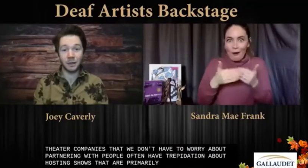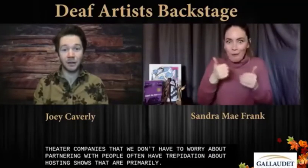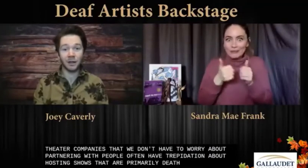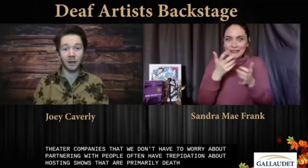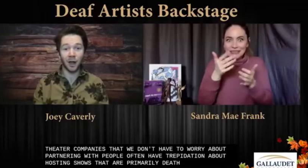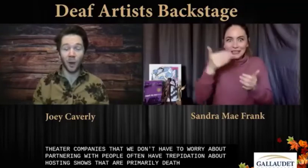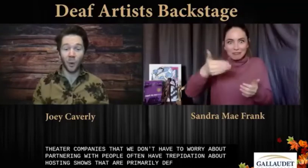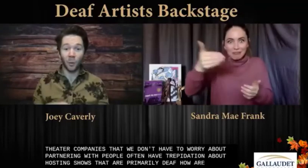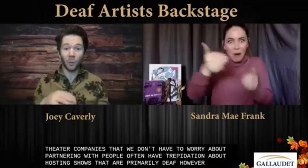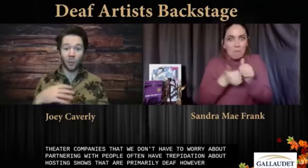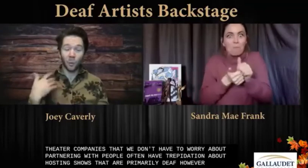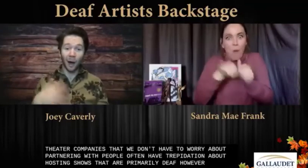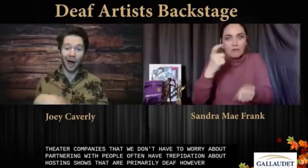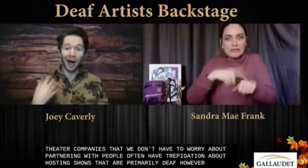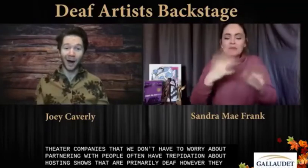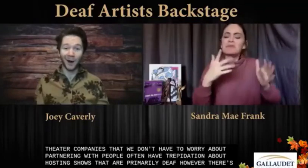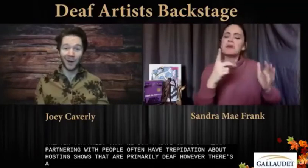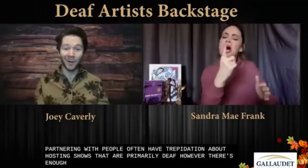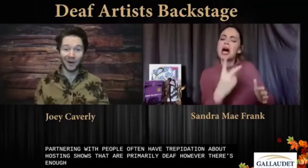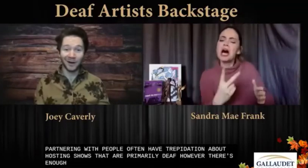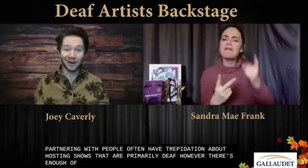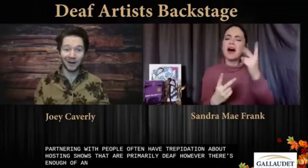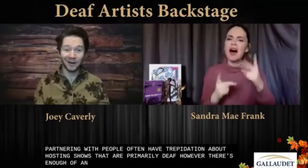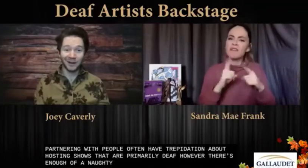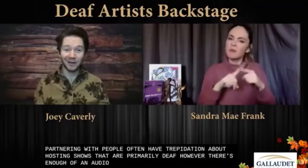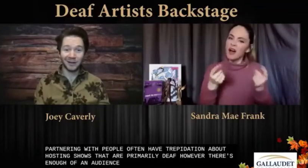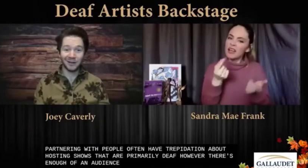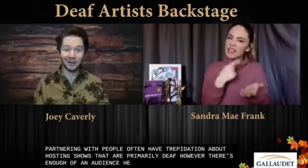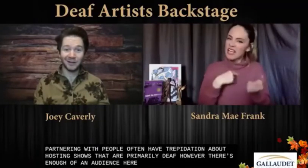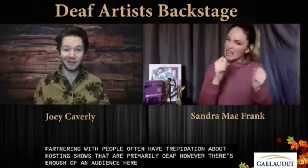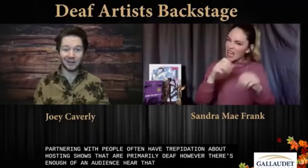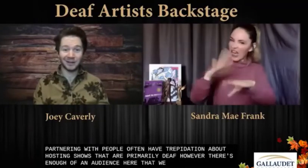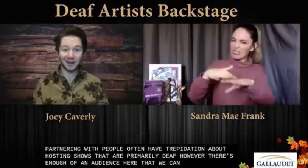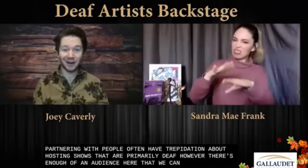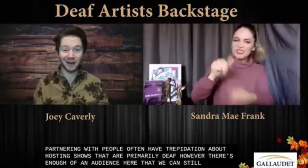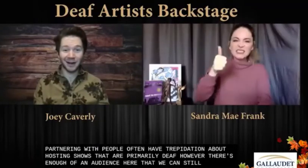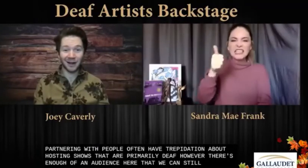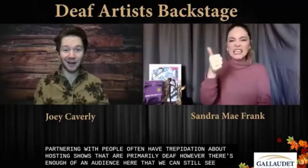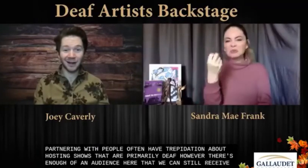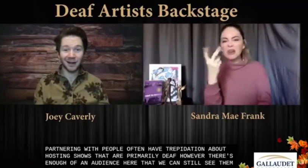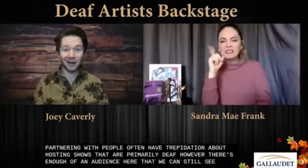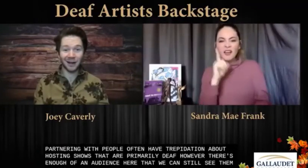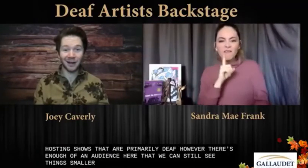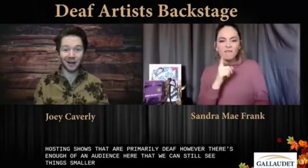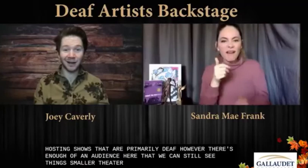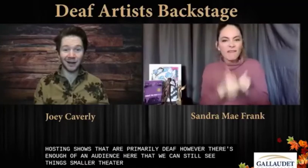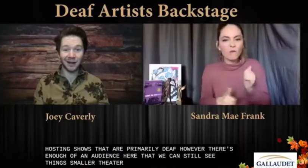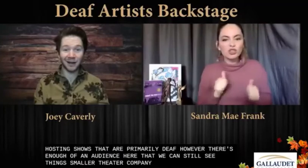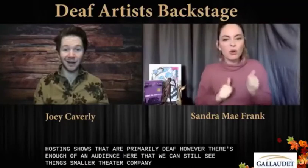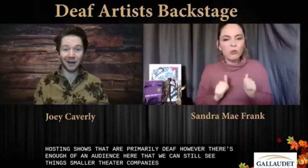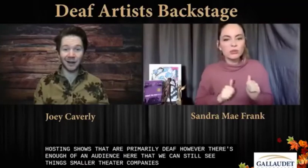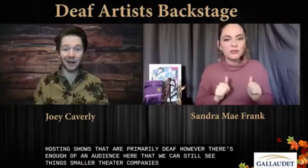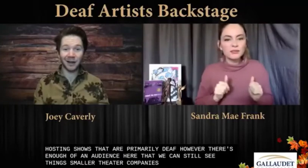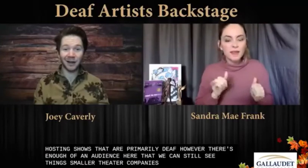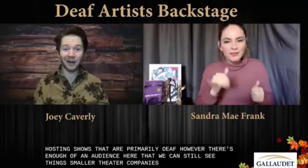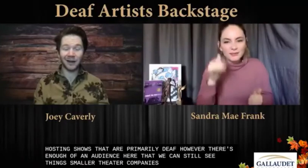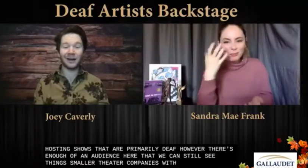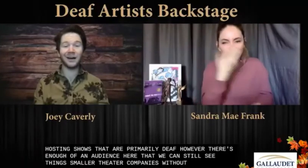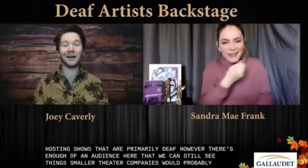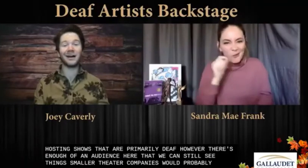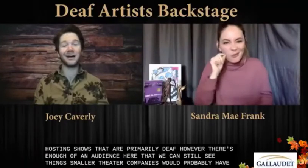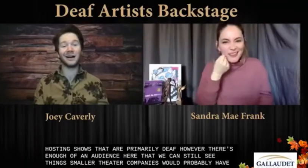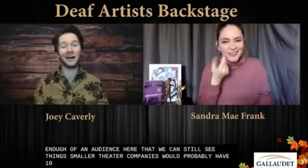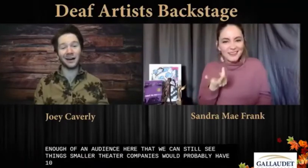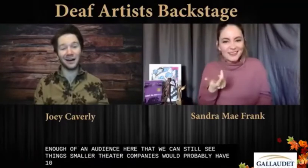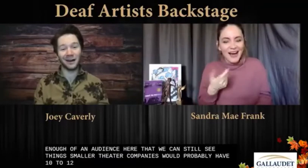deaf however there's enough of an audience here that we can fill the seats in these smaller theater companies we probably